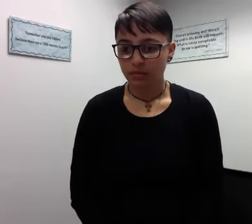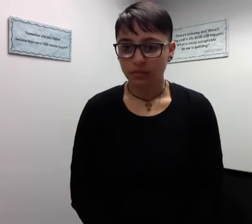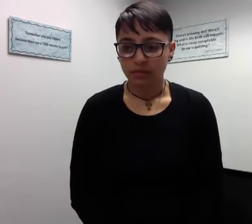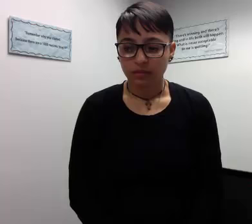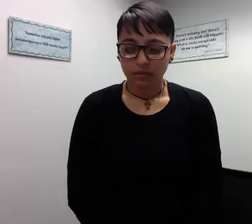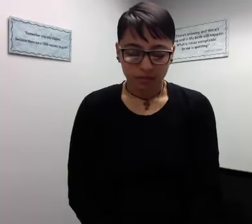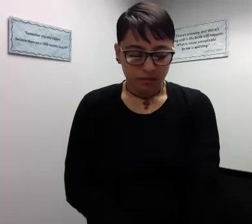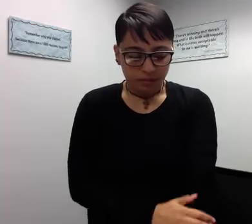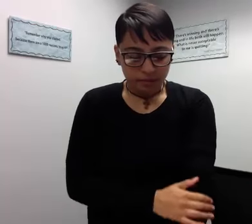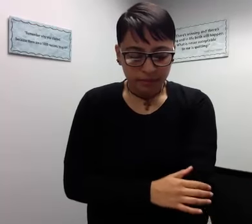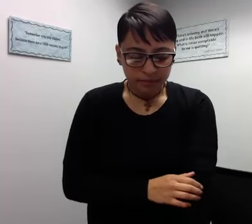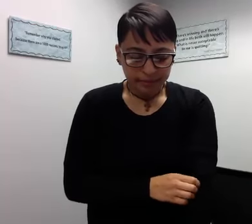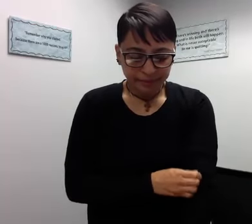This concludes Part 1.